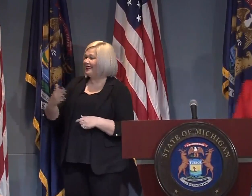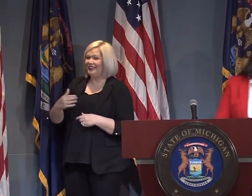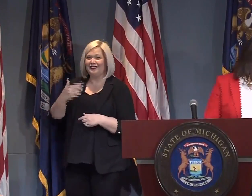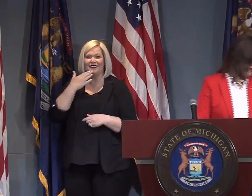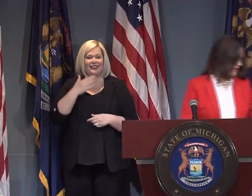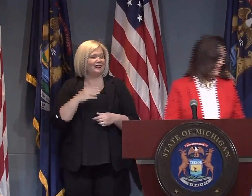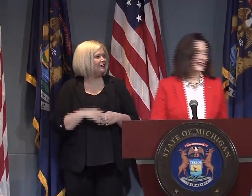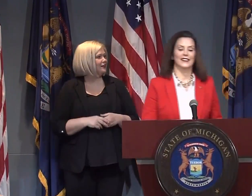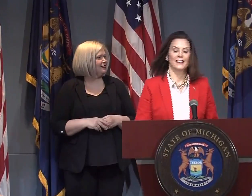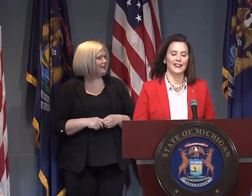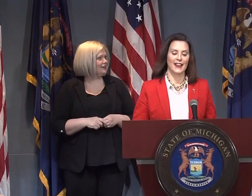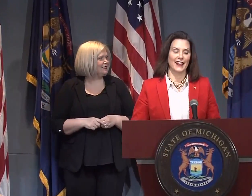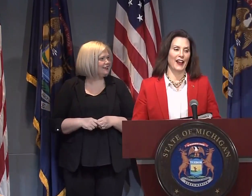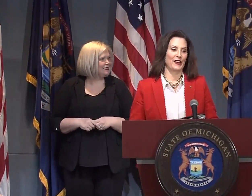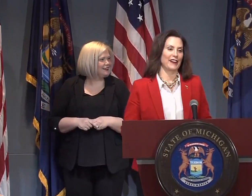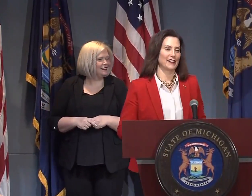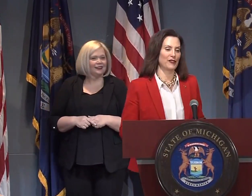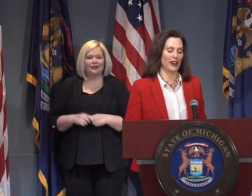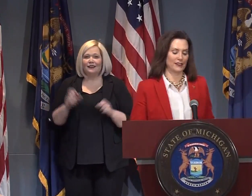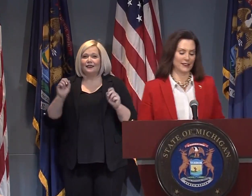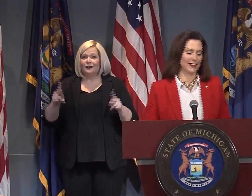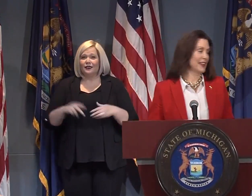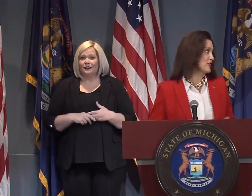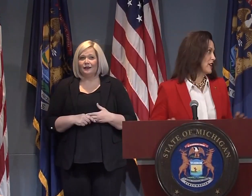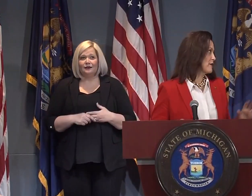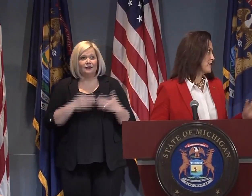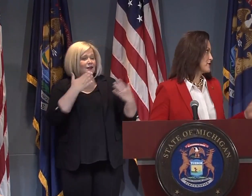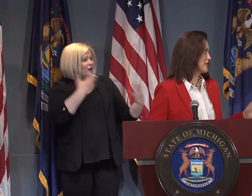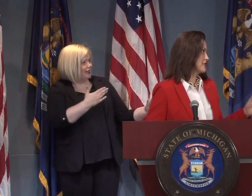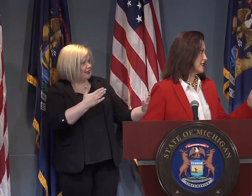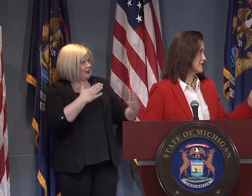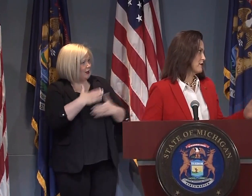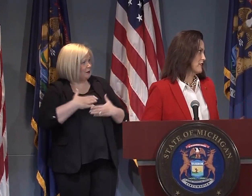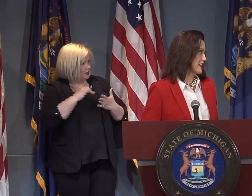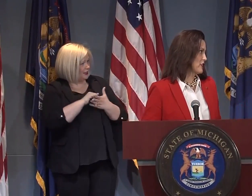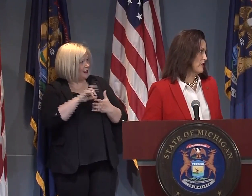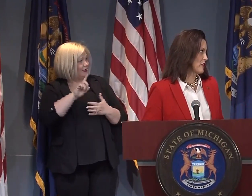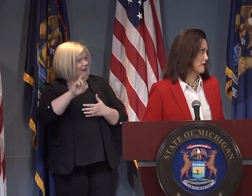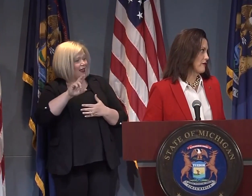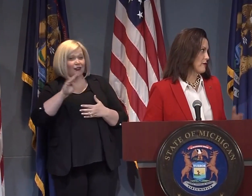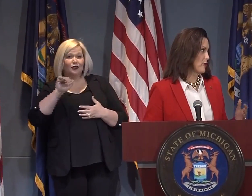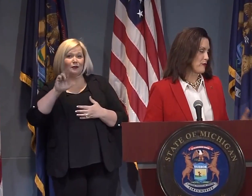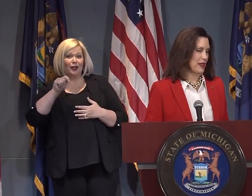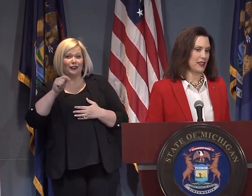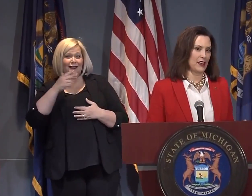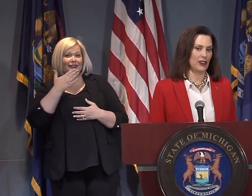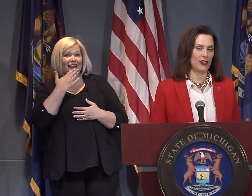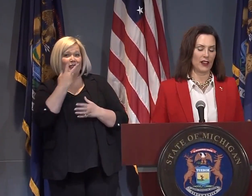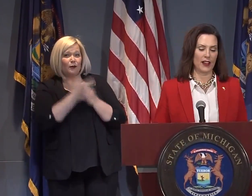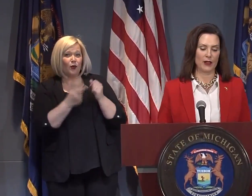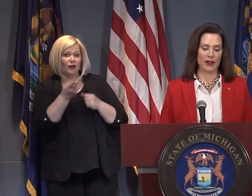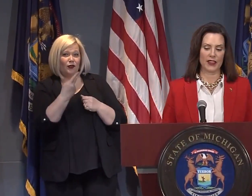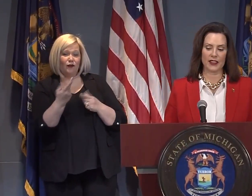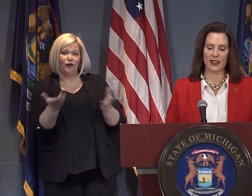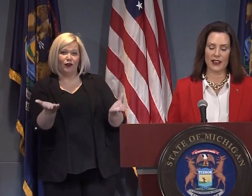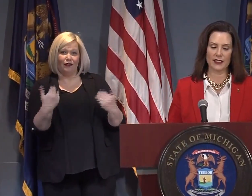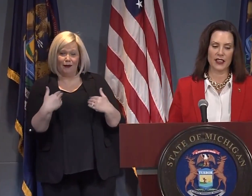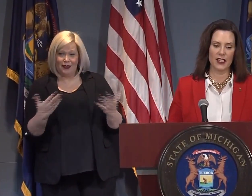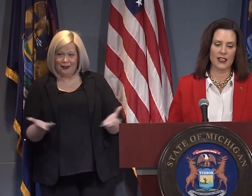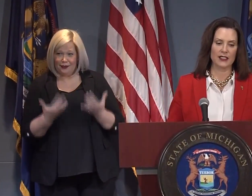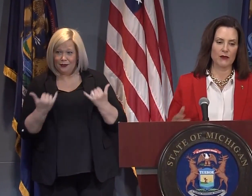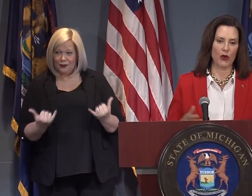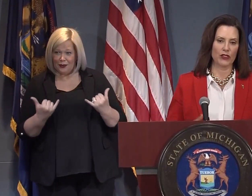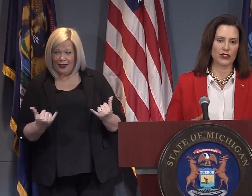Dr. Eisenberg. Stay right there. All right. Well, thank you. I appreciate it. And Dr. Martin, thank you for both being here. I think